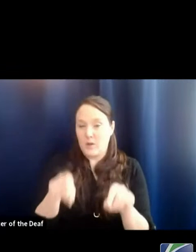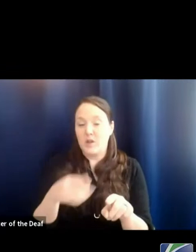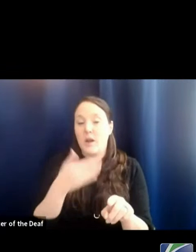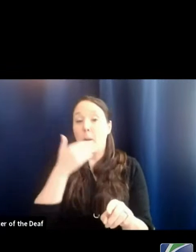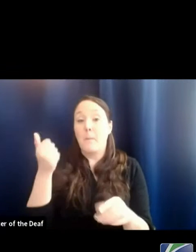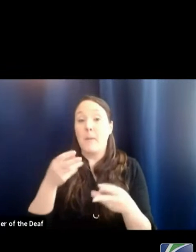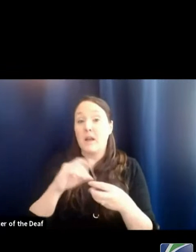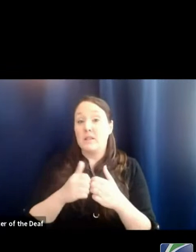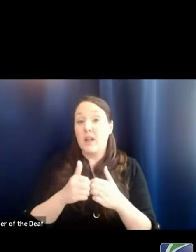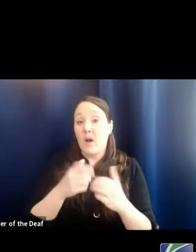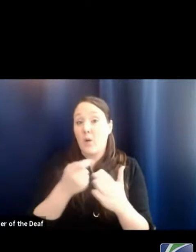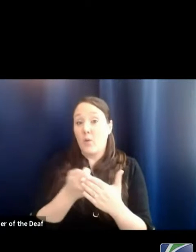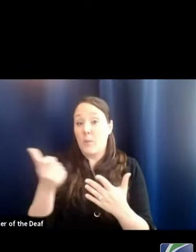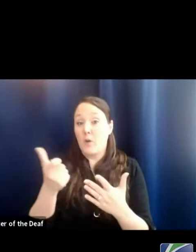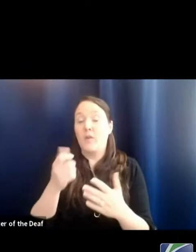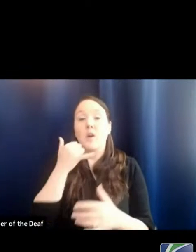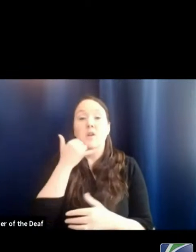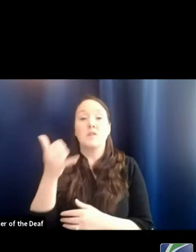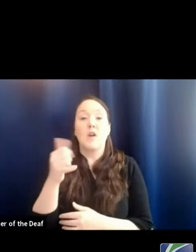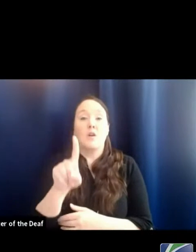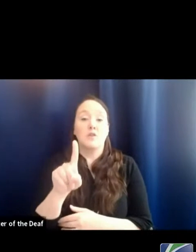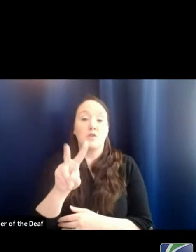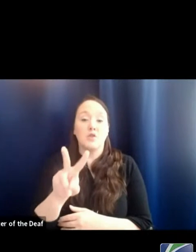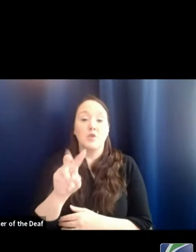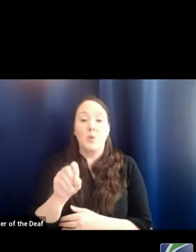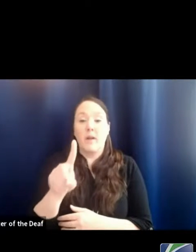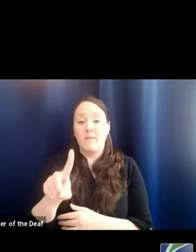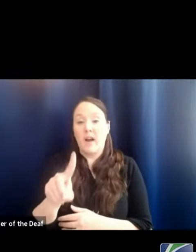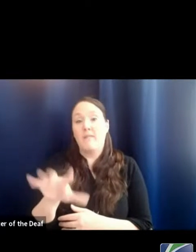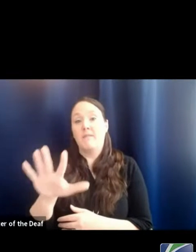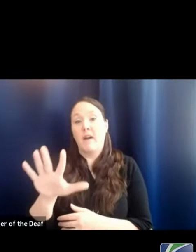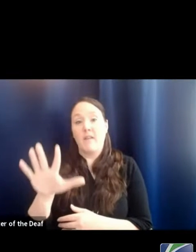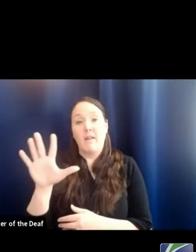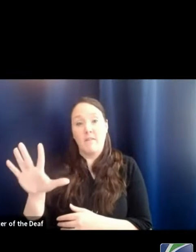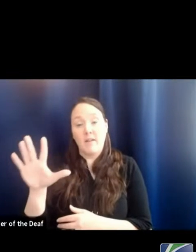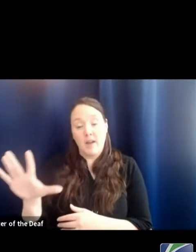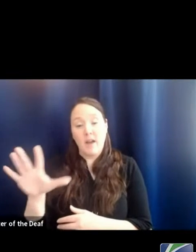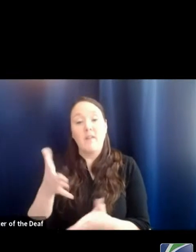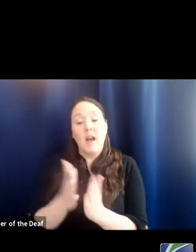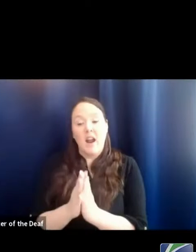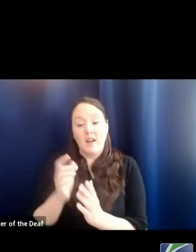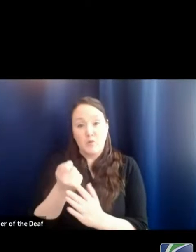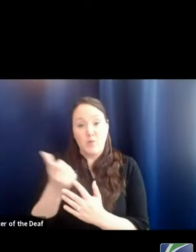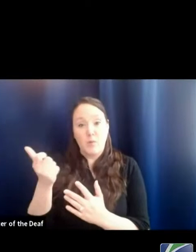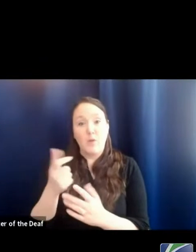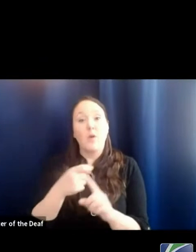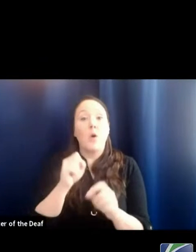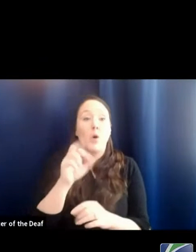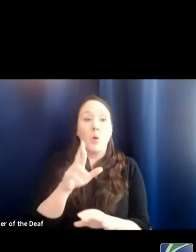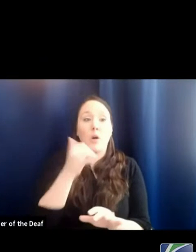list is to call 215-5555 and ask to be removed from the list. Or you can call